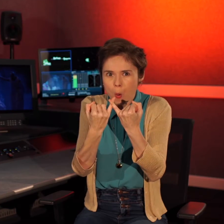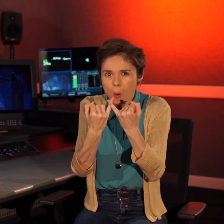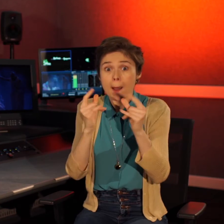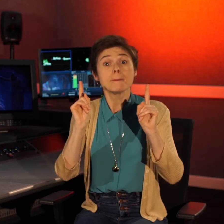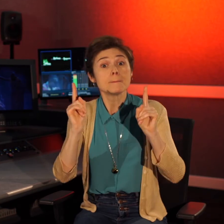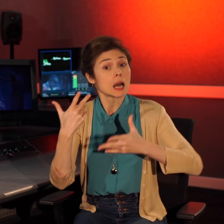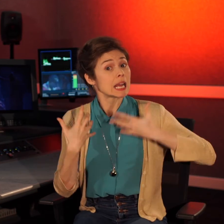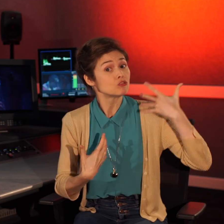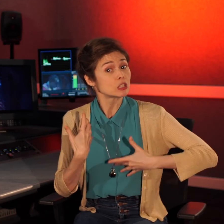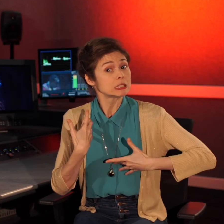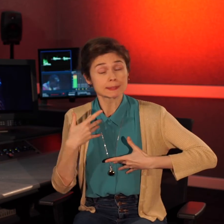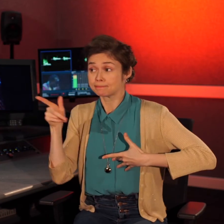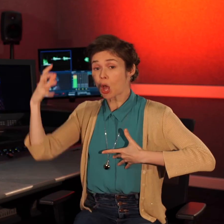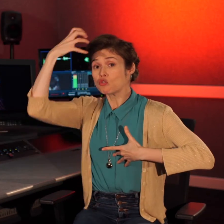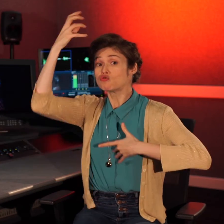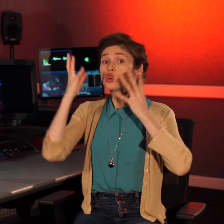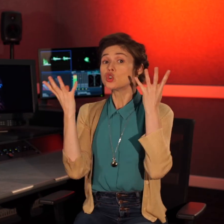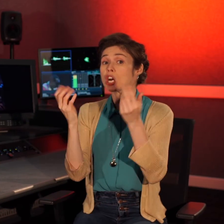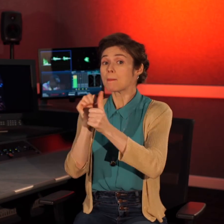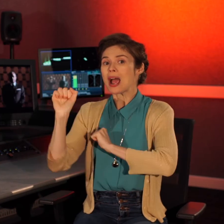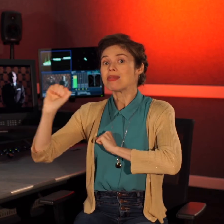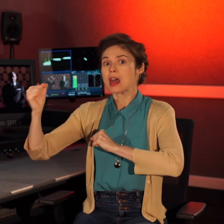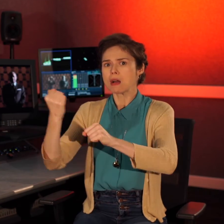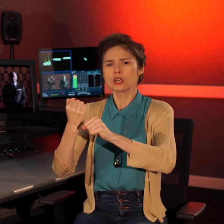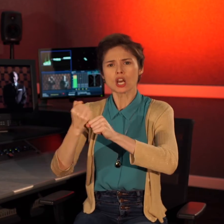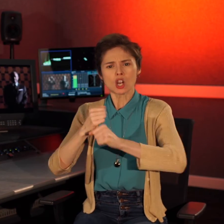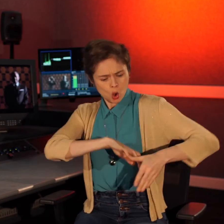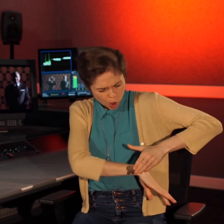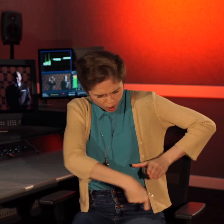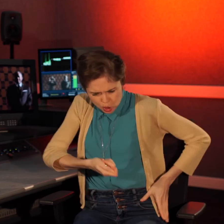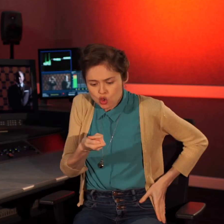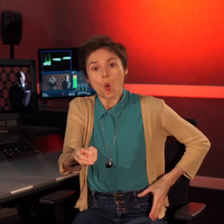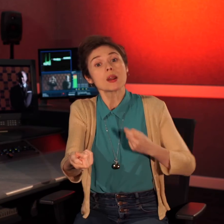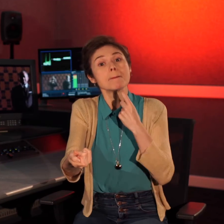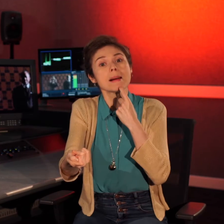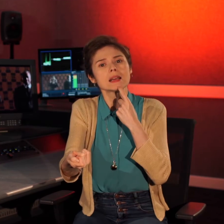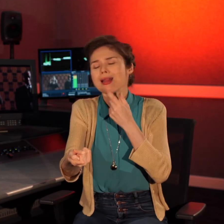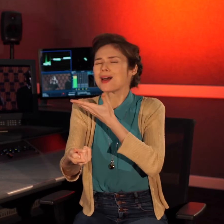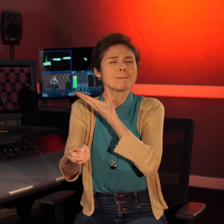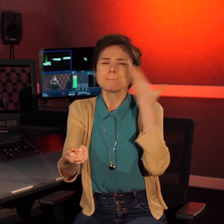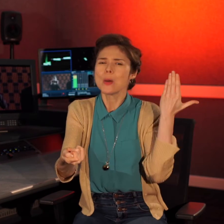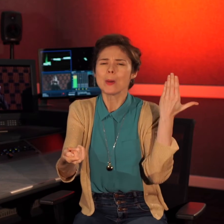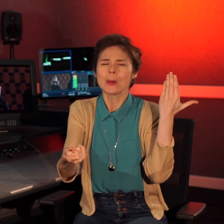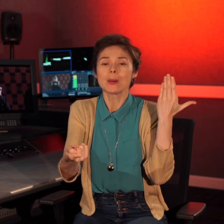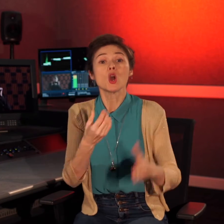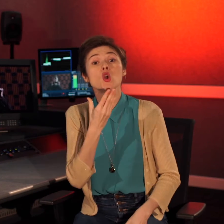And interestingly, in the Royal Shakespeare Company's production, instead of fighting with swords,